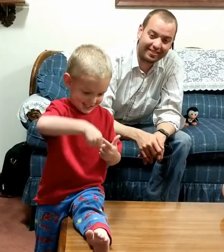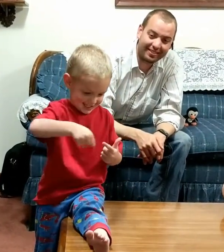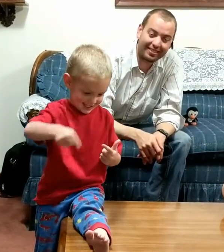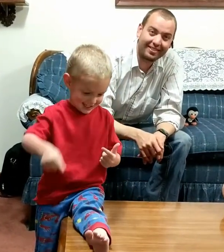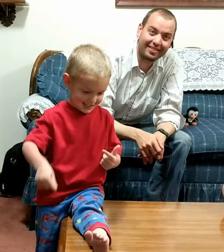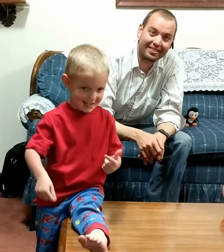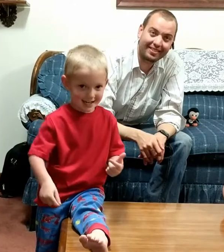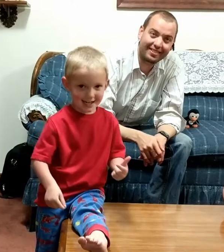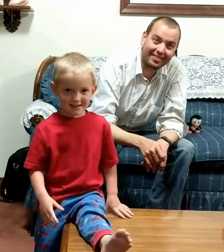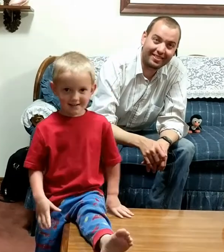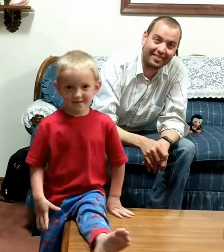Say.